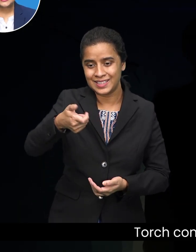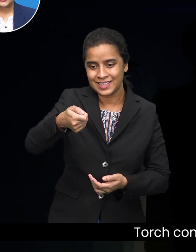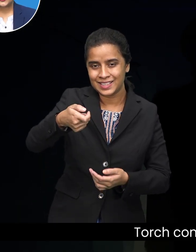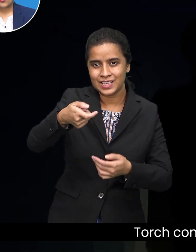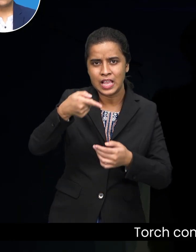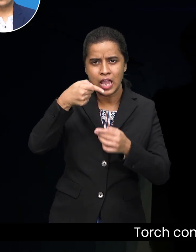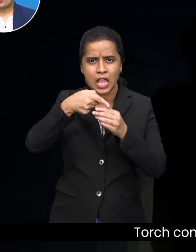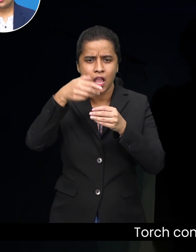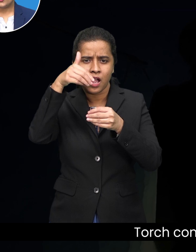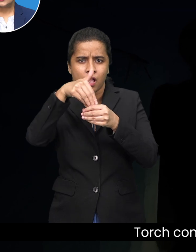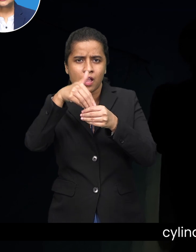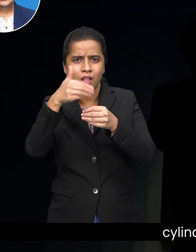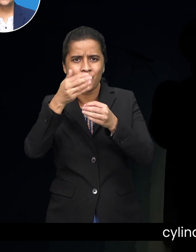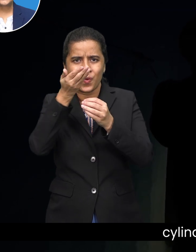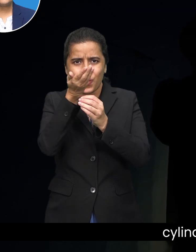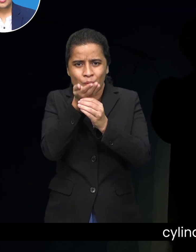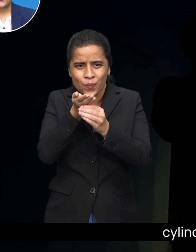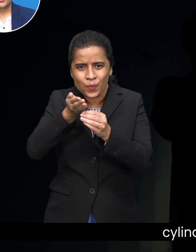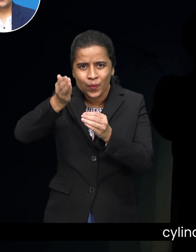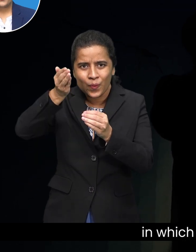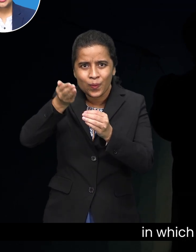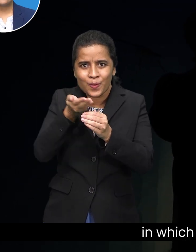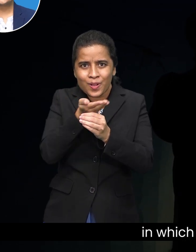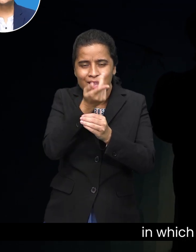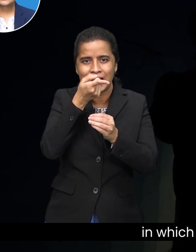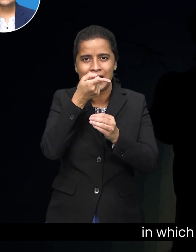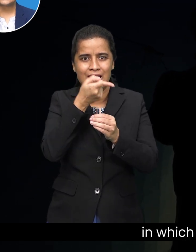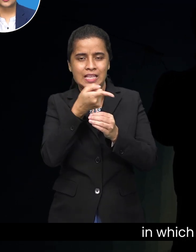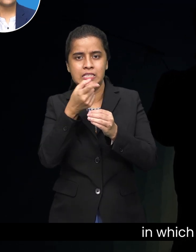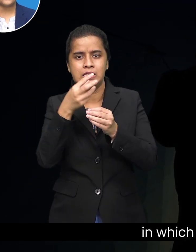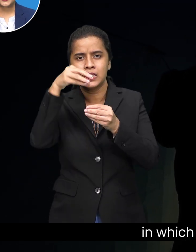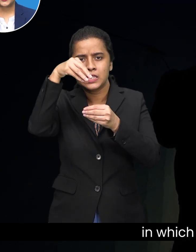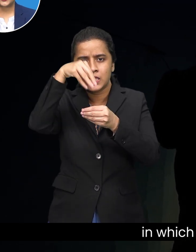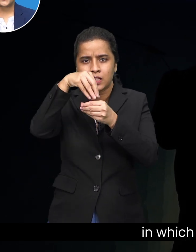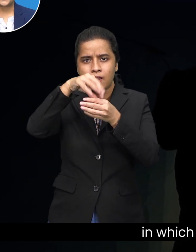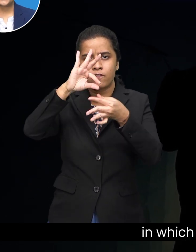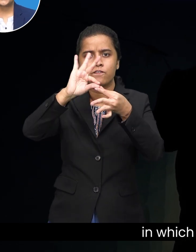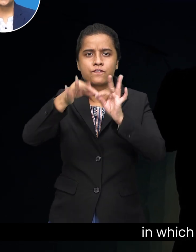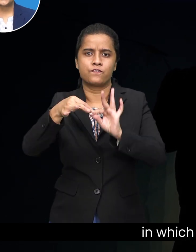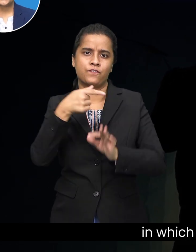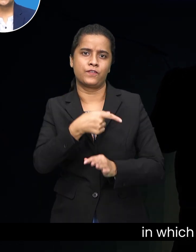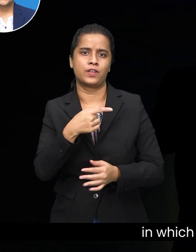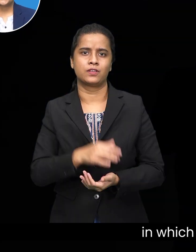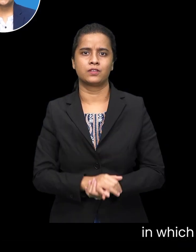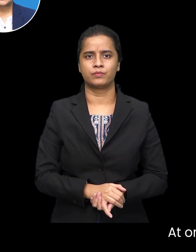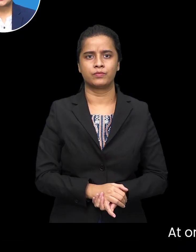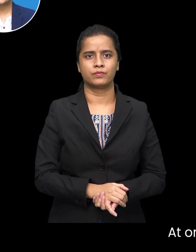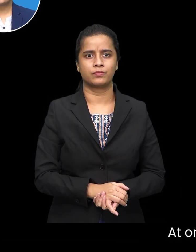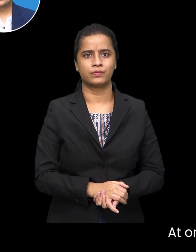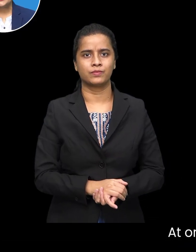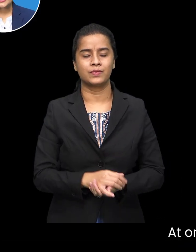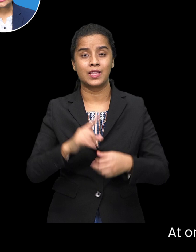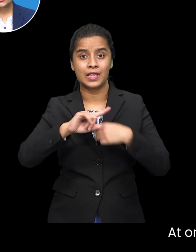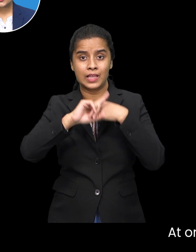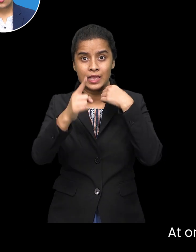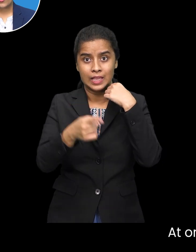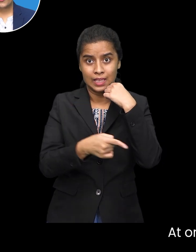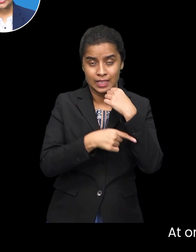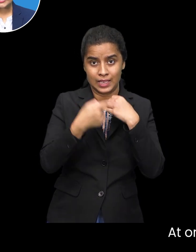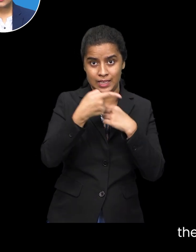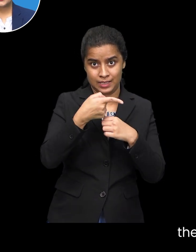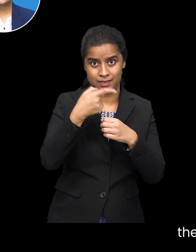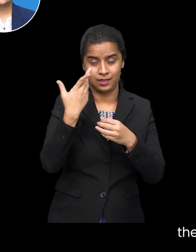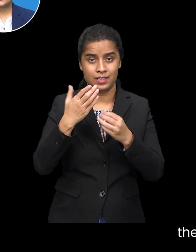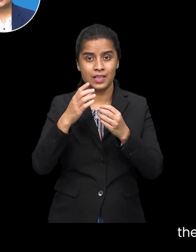Torch consists of a hollow cylindrical barrel in which cells are fitted. At one end